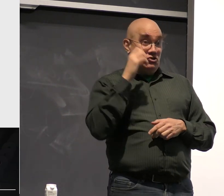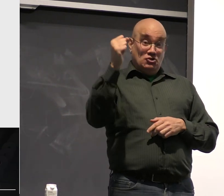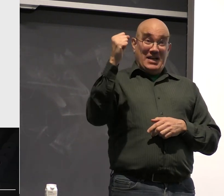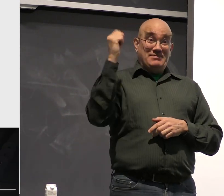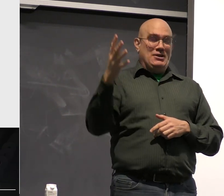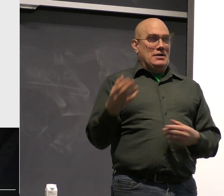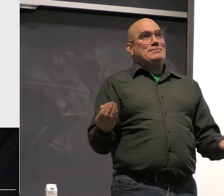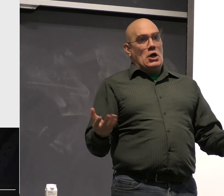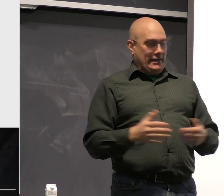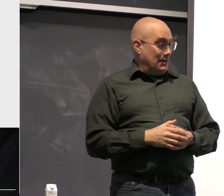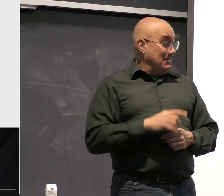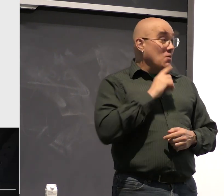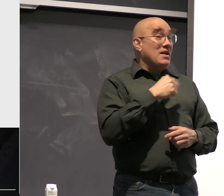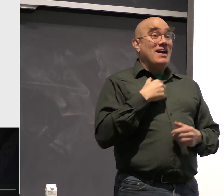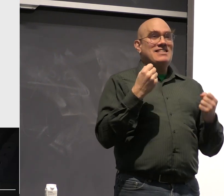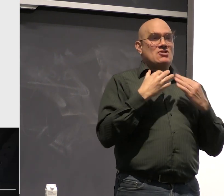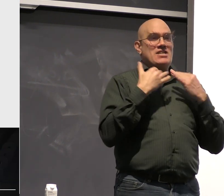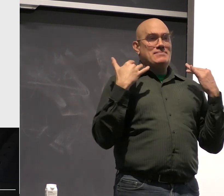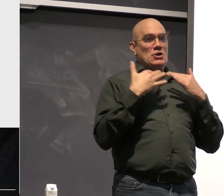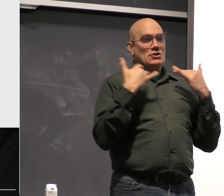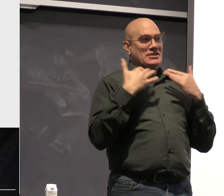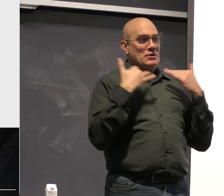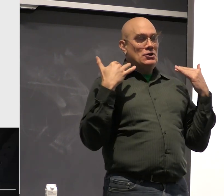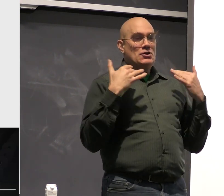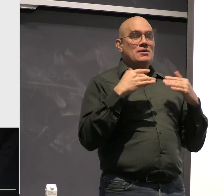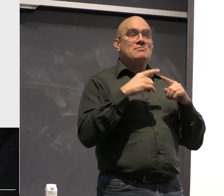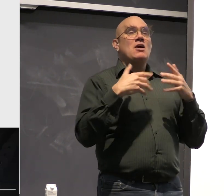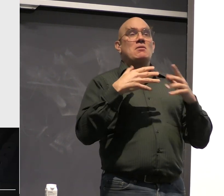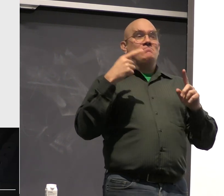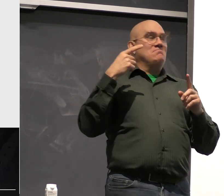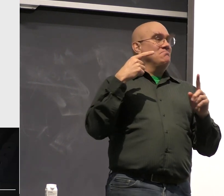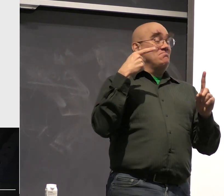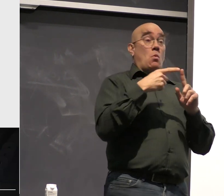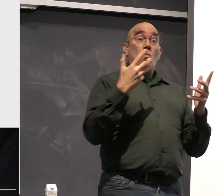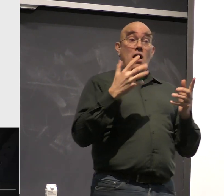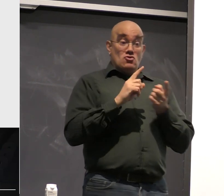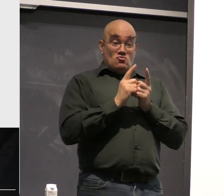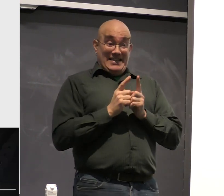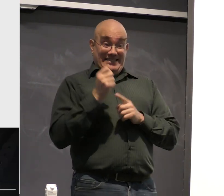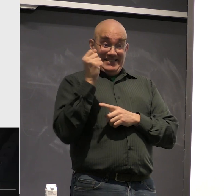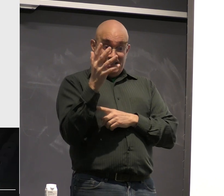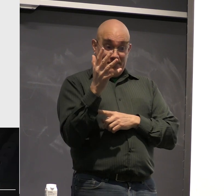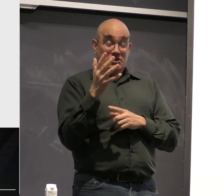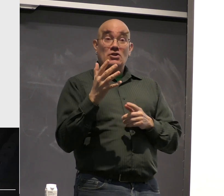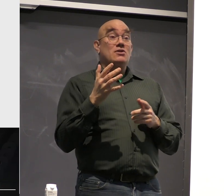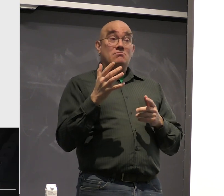name anyway, like Shakespeare. Give me a break. But I sign this for Shakespeare. But anyway, point being, the translations of